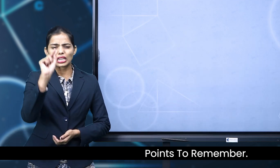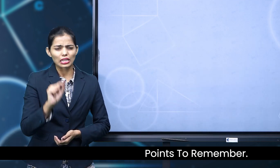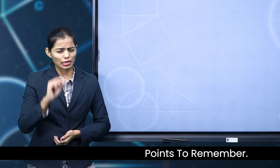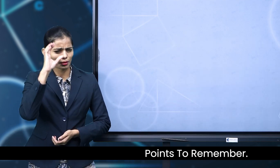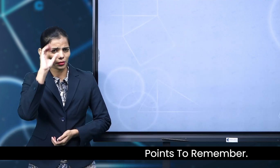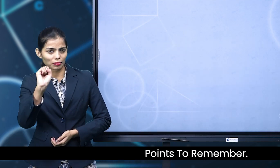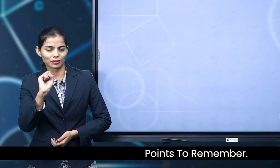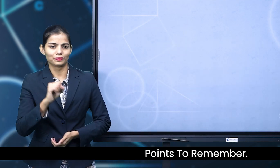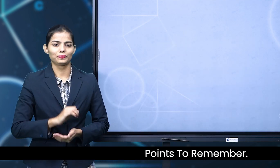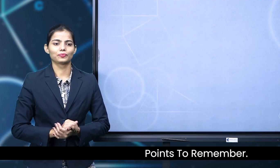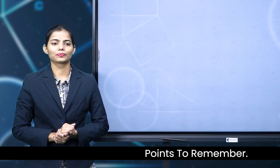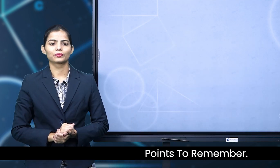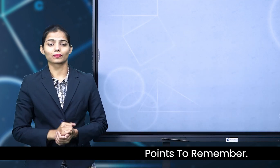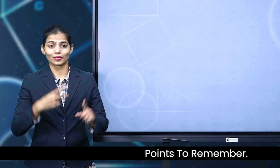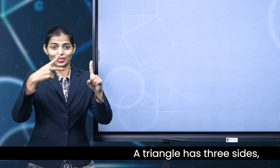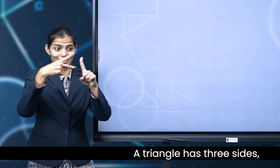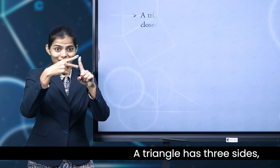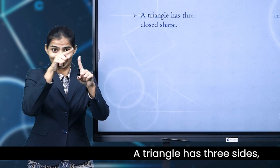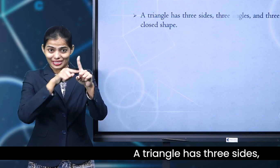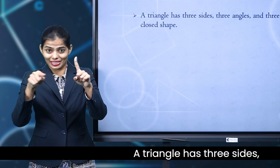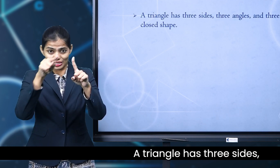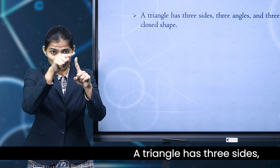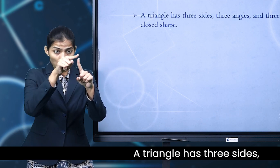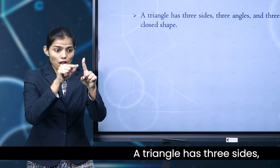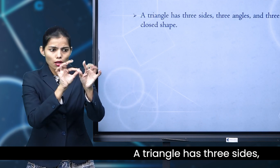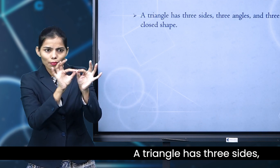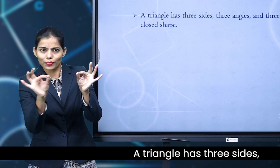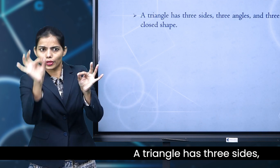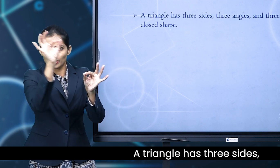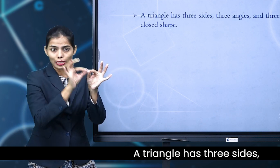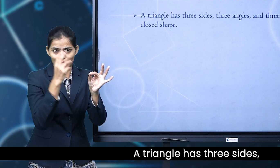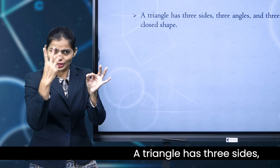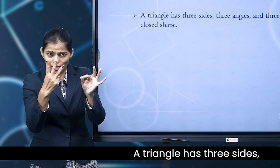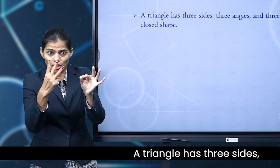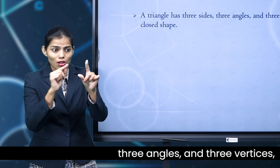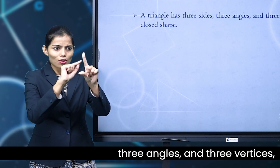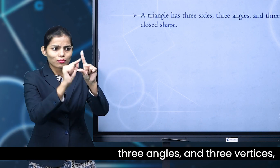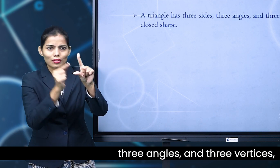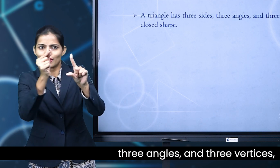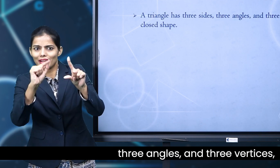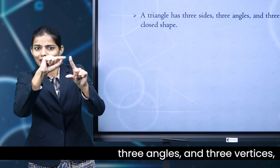Points to remember. A triangle has three sides, three angles